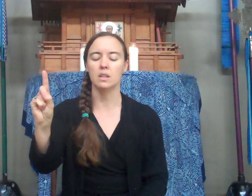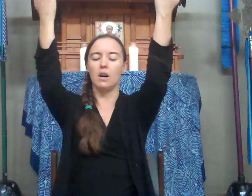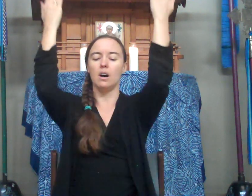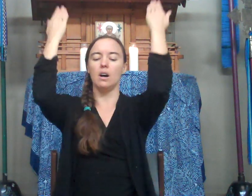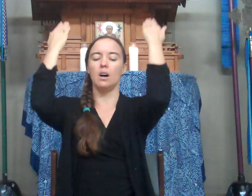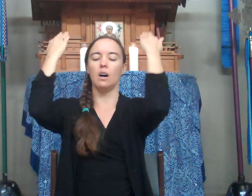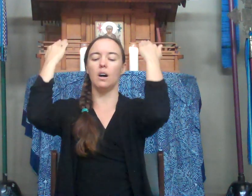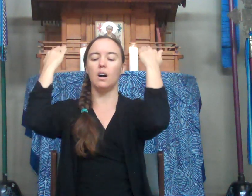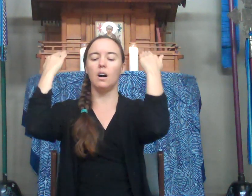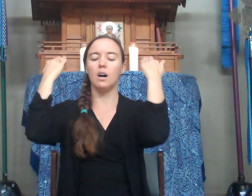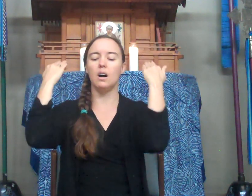one.